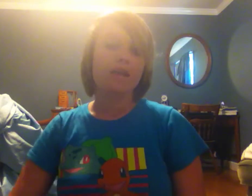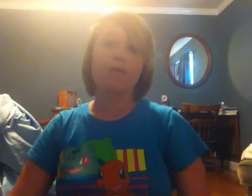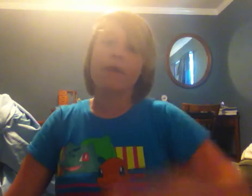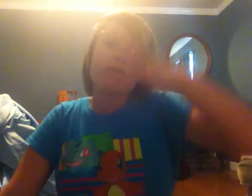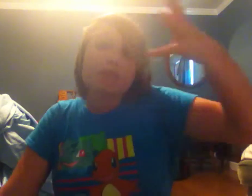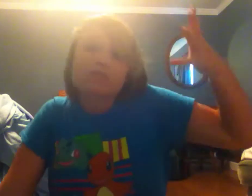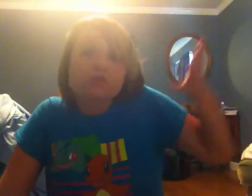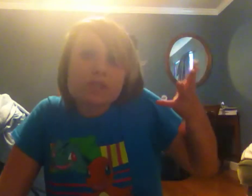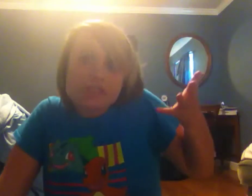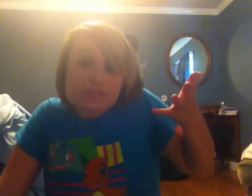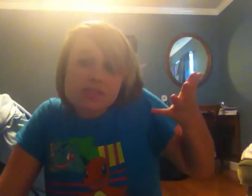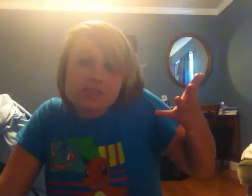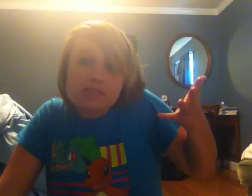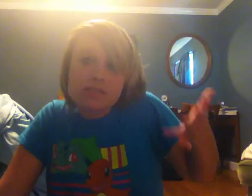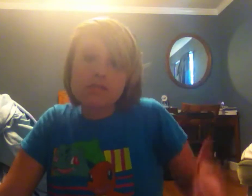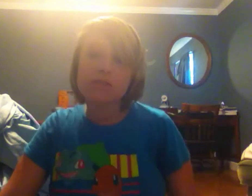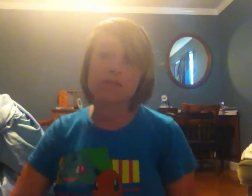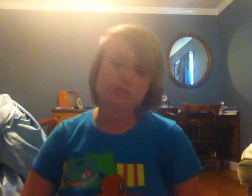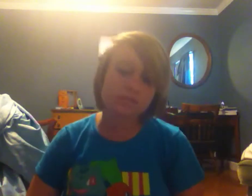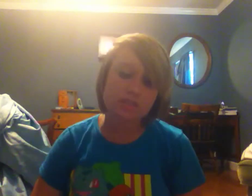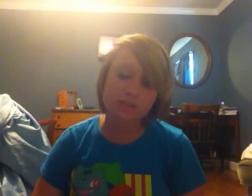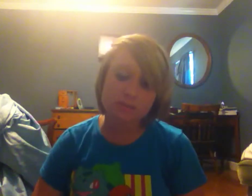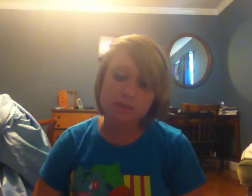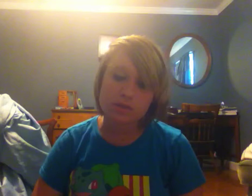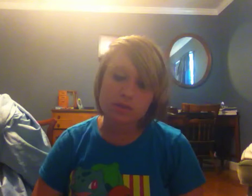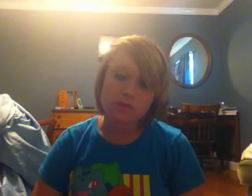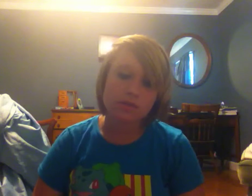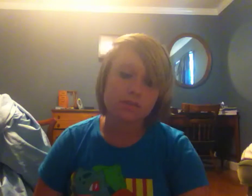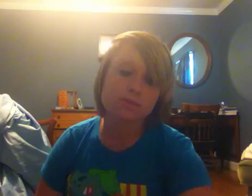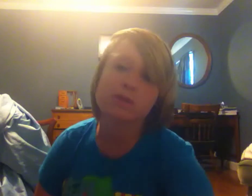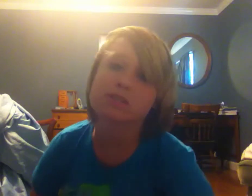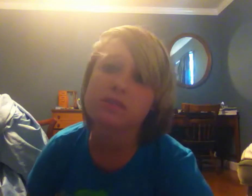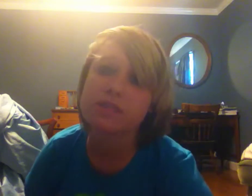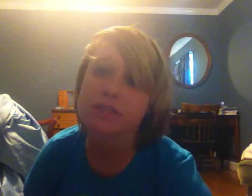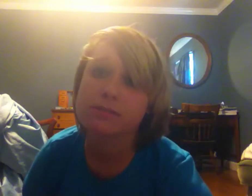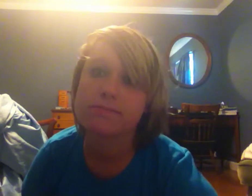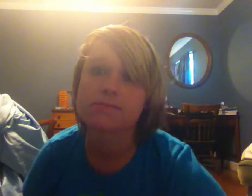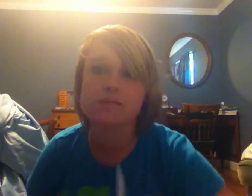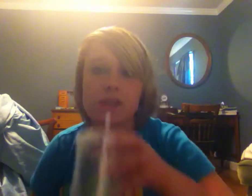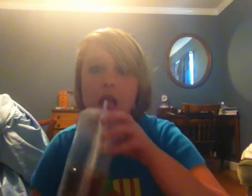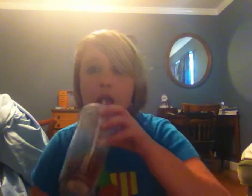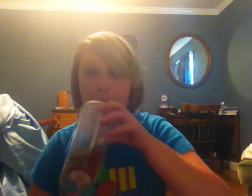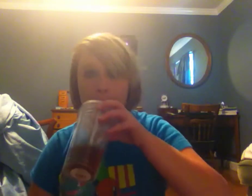Or out in the streets, you know? There's pressure out there.